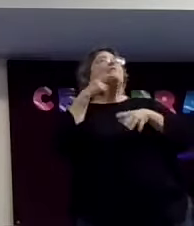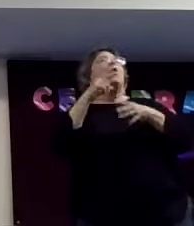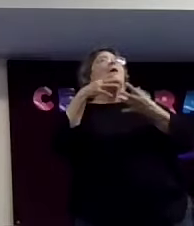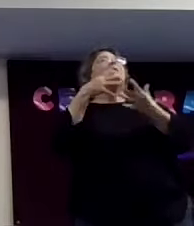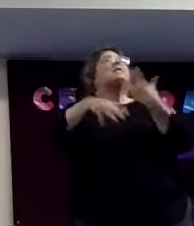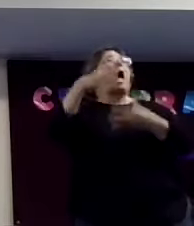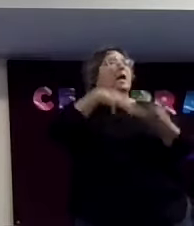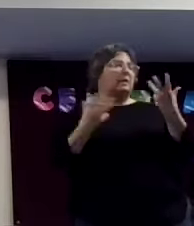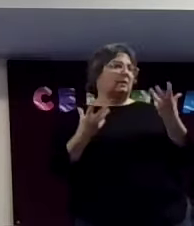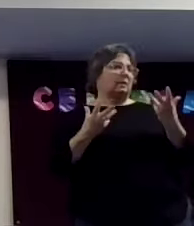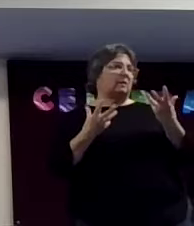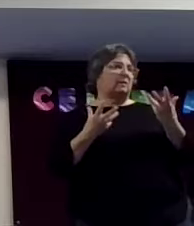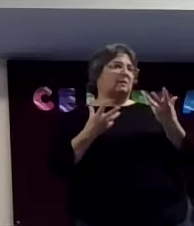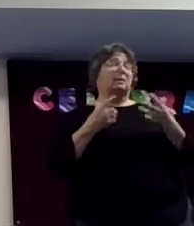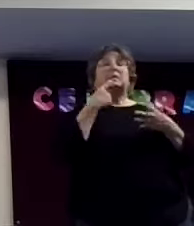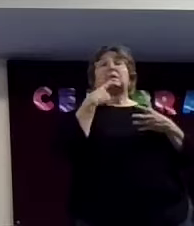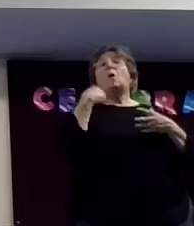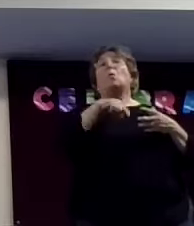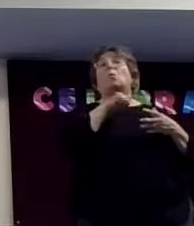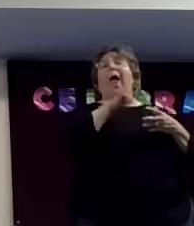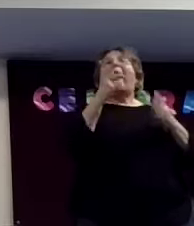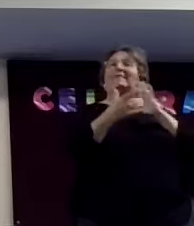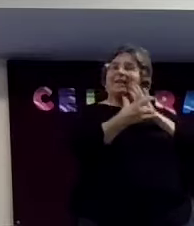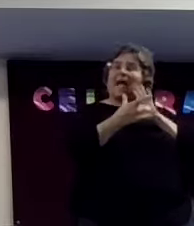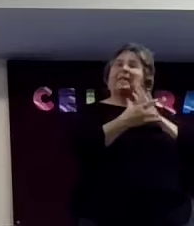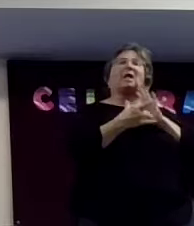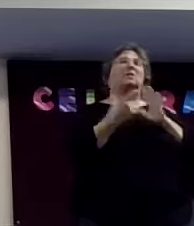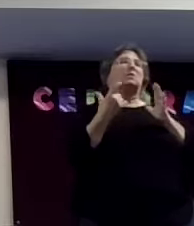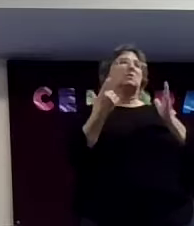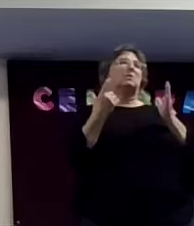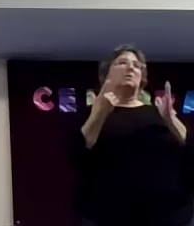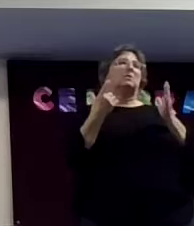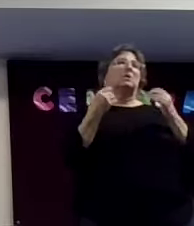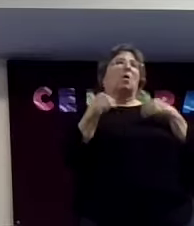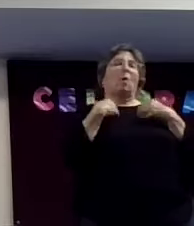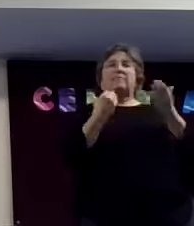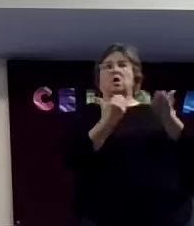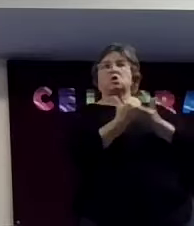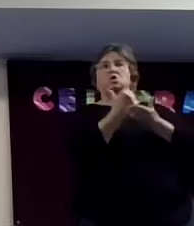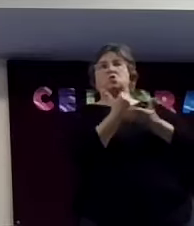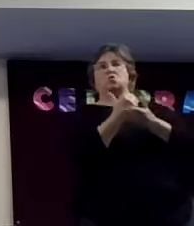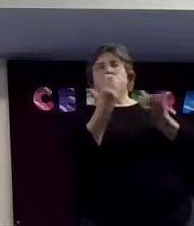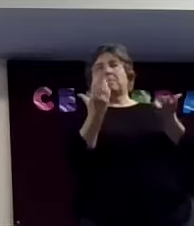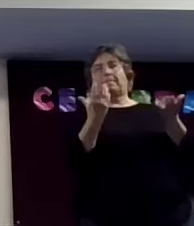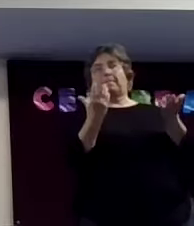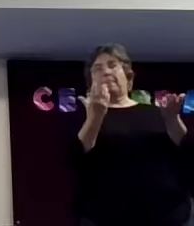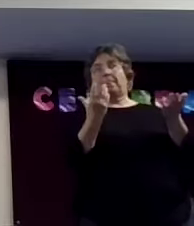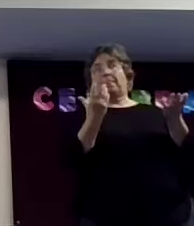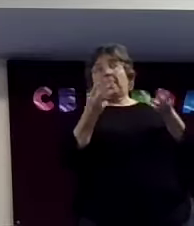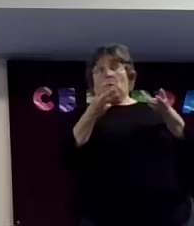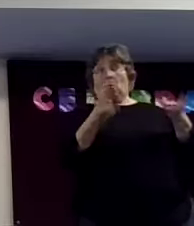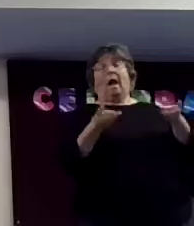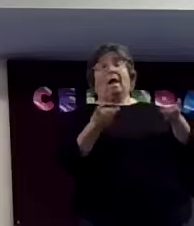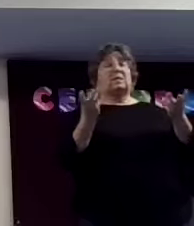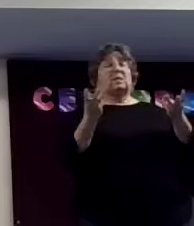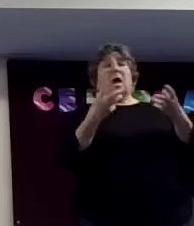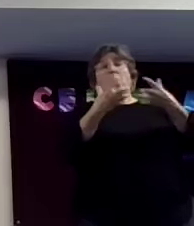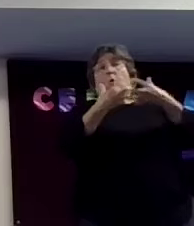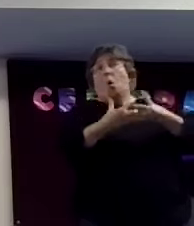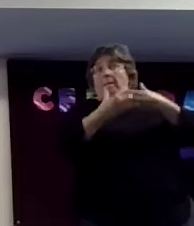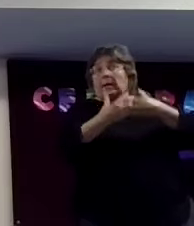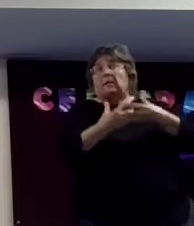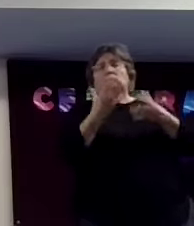our society. And so she's saying we have the technology, we have the new ways and apparatus to